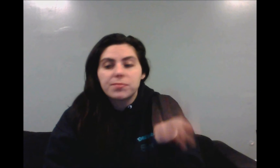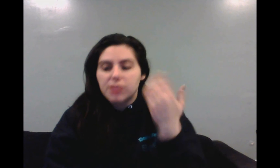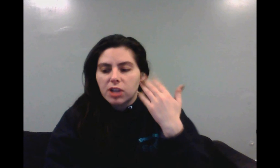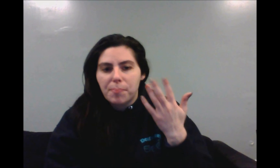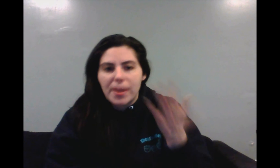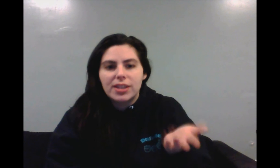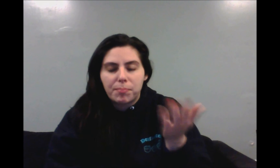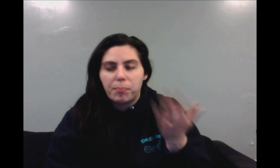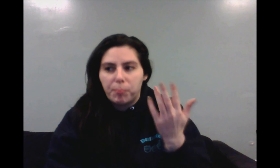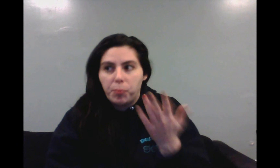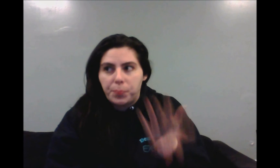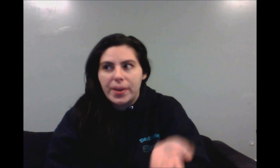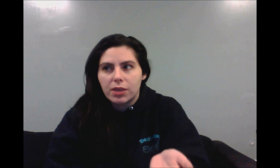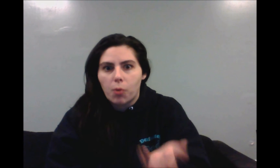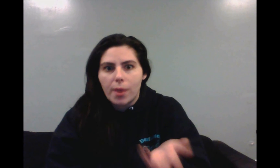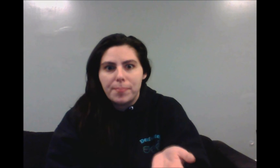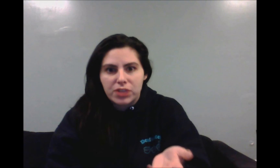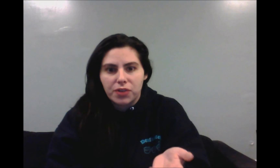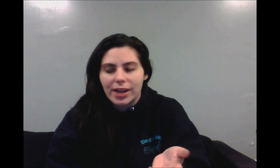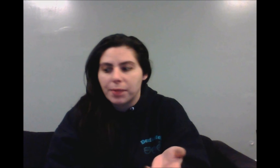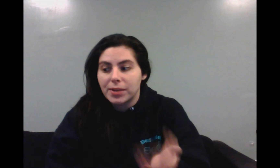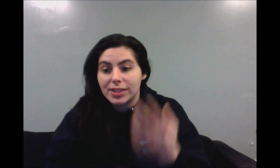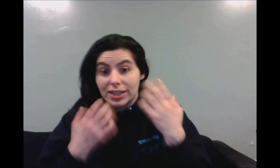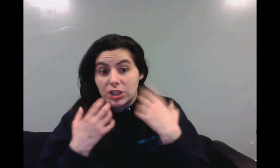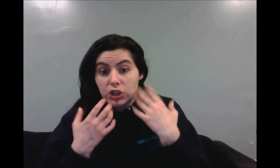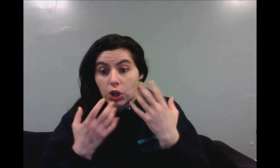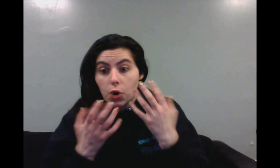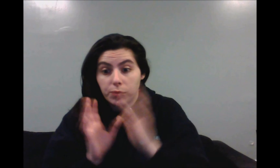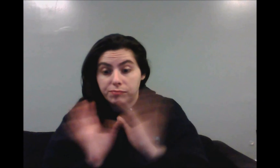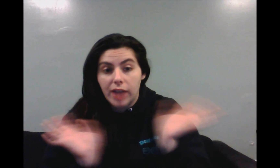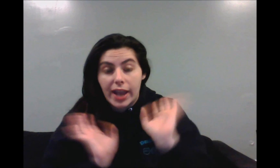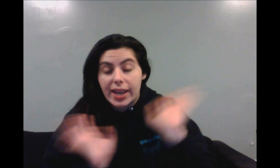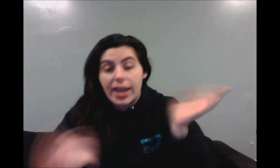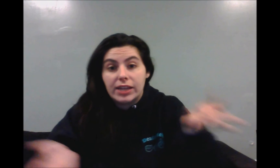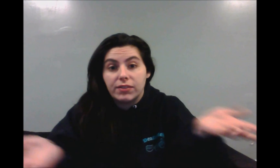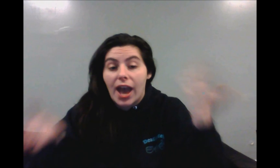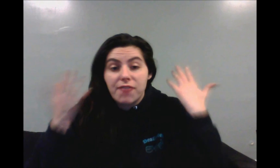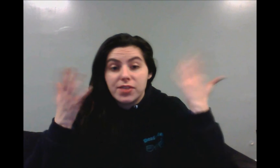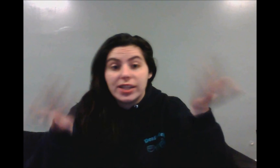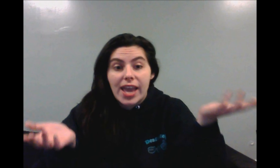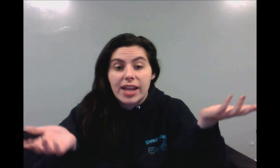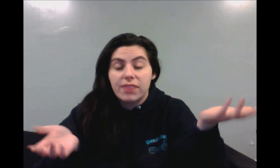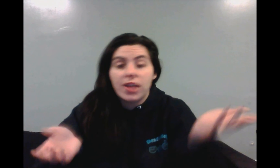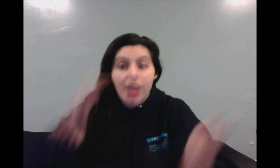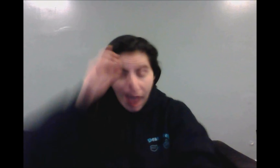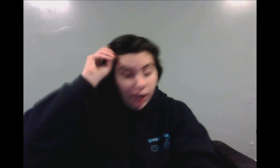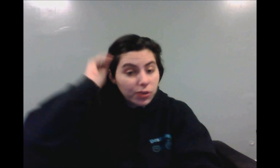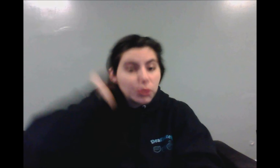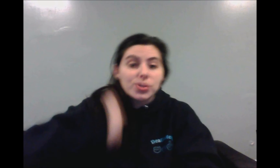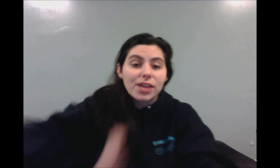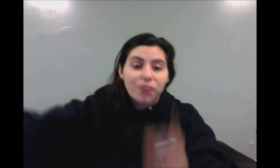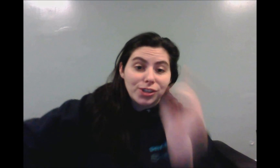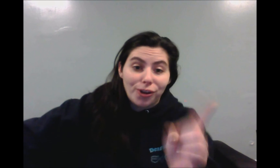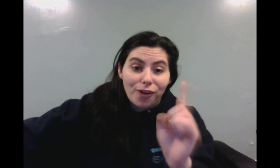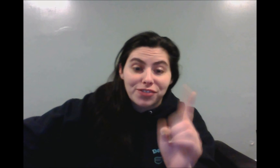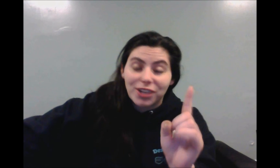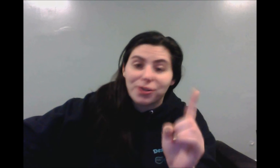I'm such a basic white bitch right now, because I really can't even. I don't use that phrase often or